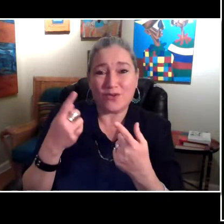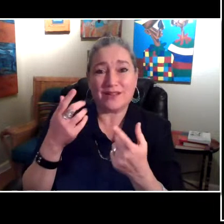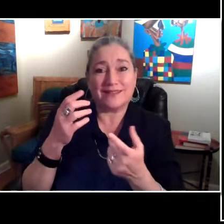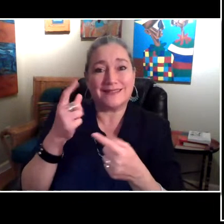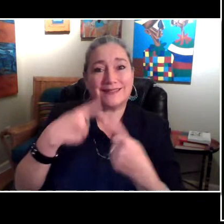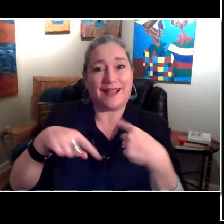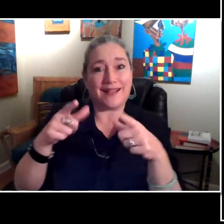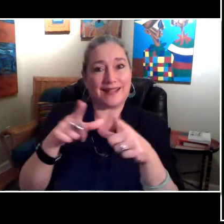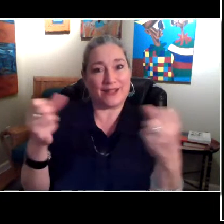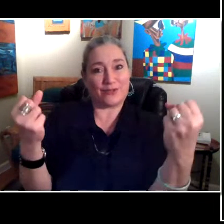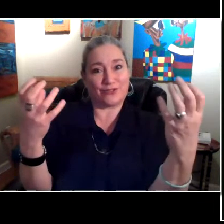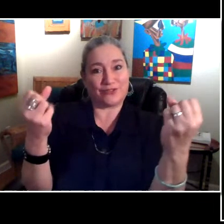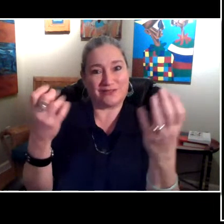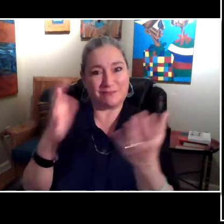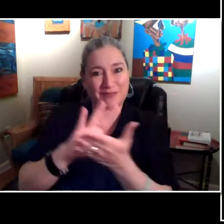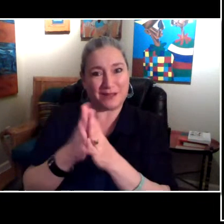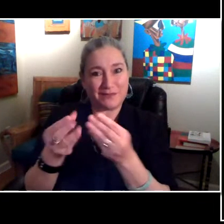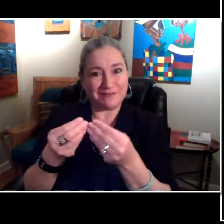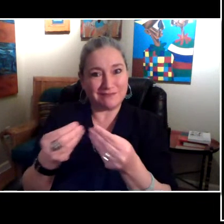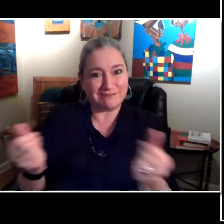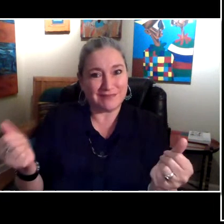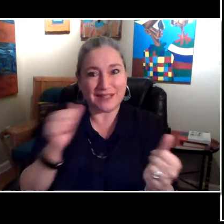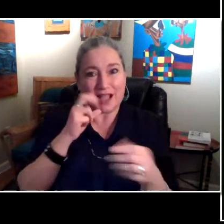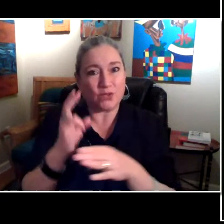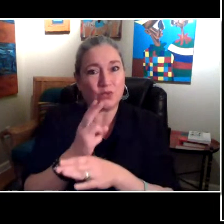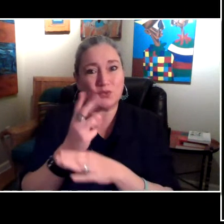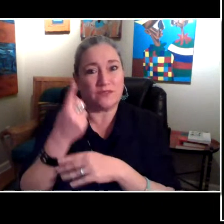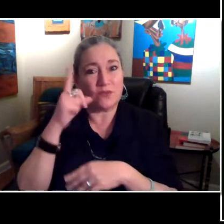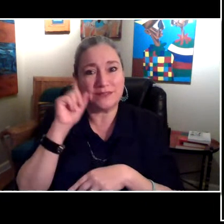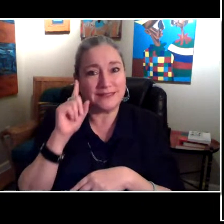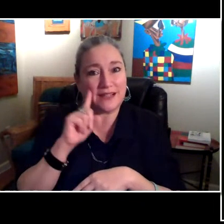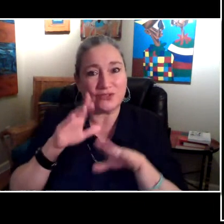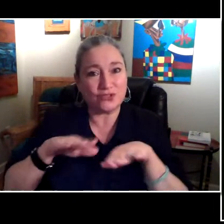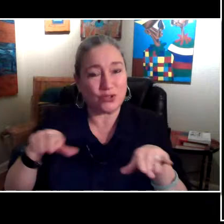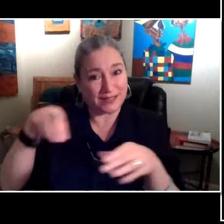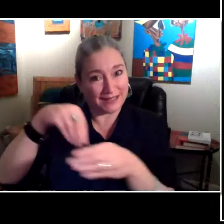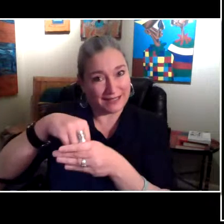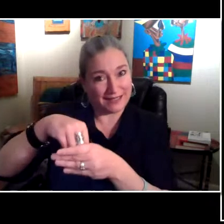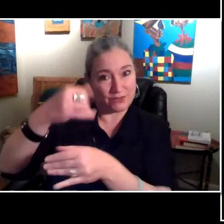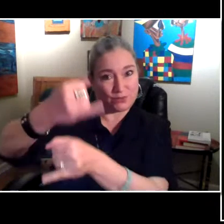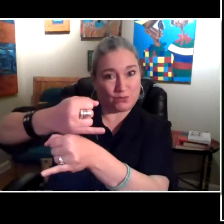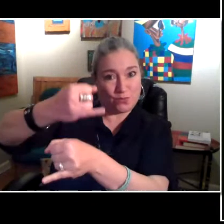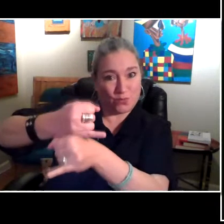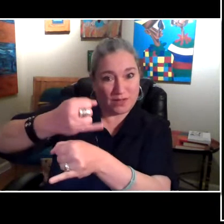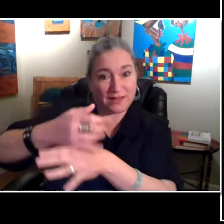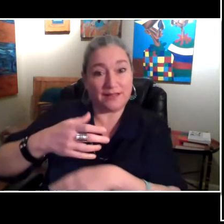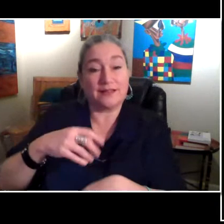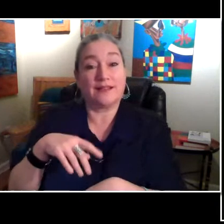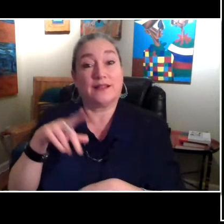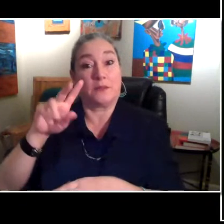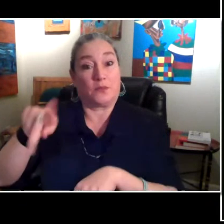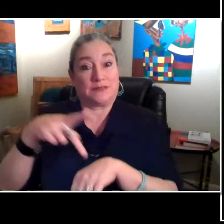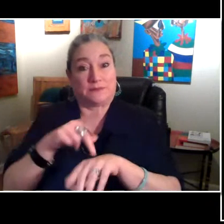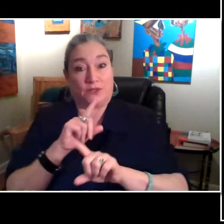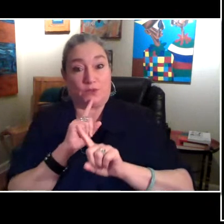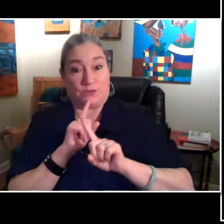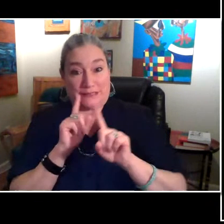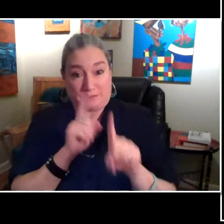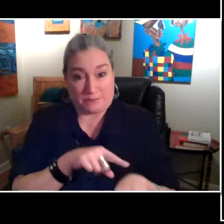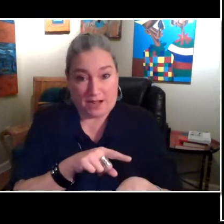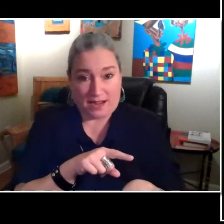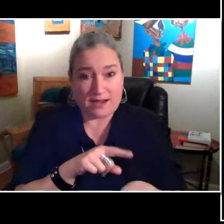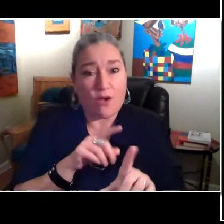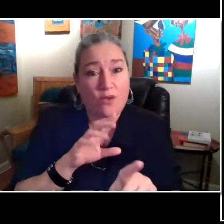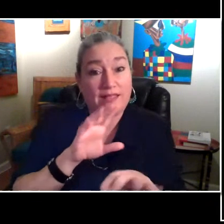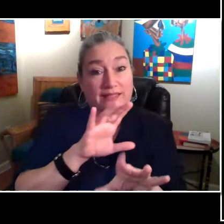at that time, the president sent a letter saying they had concerns about sign language no longer being used and prioritized